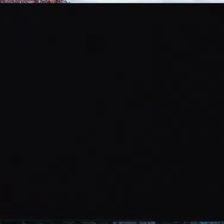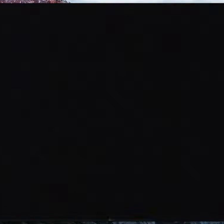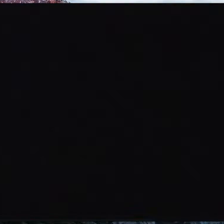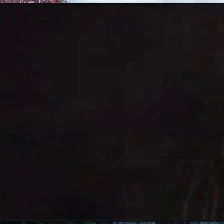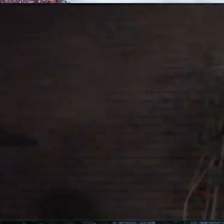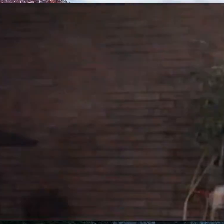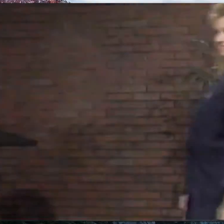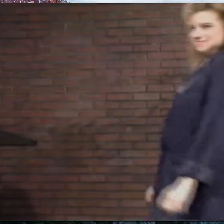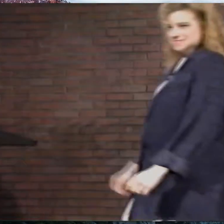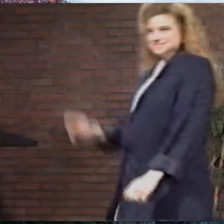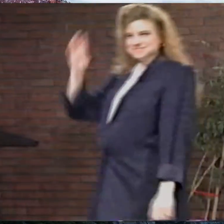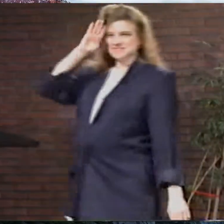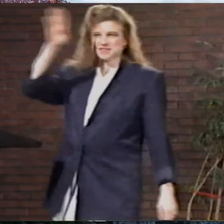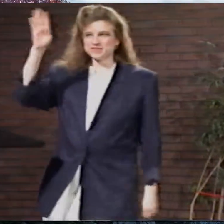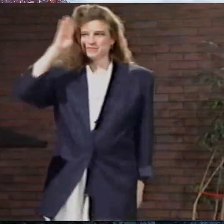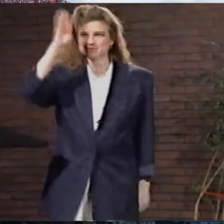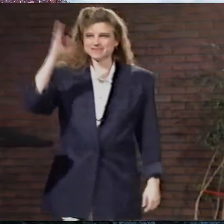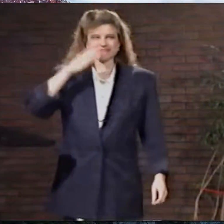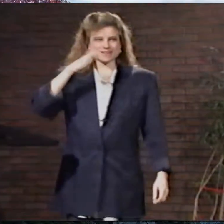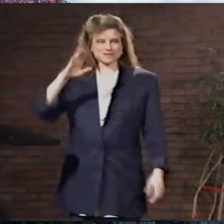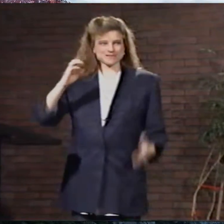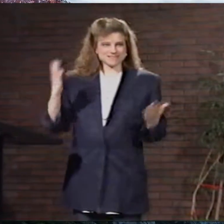along with me and you'll be fine.